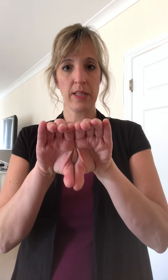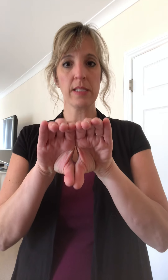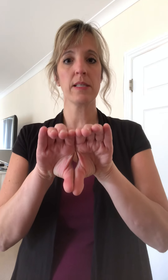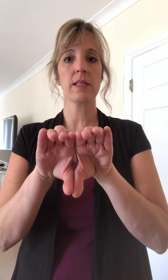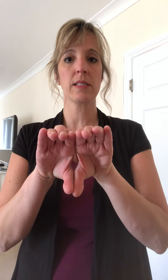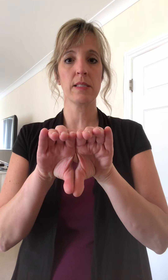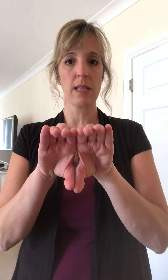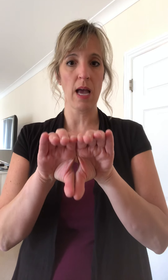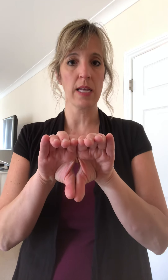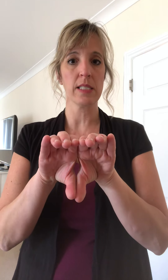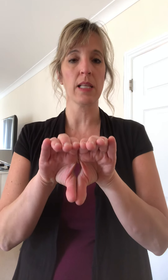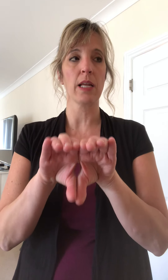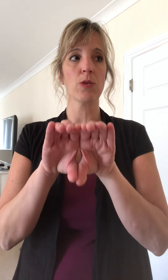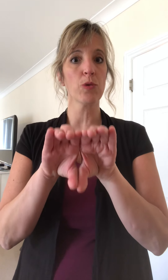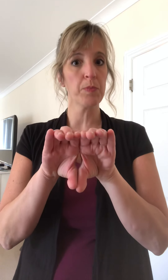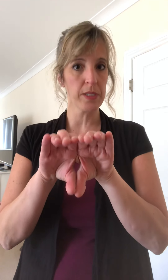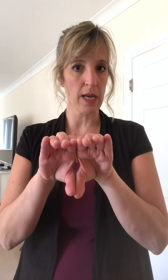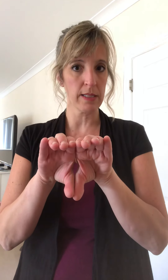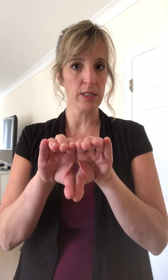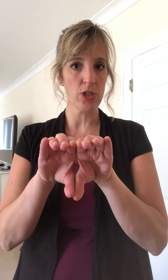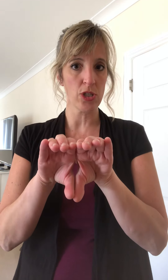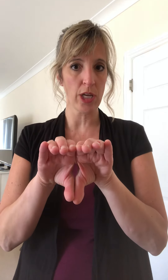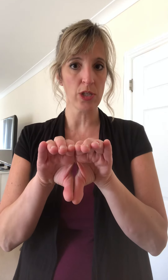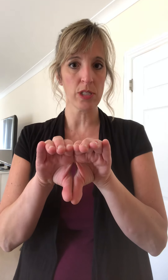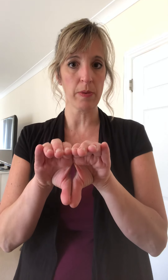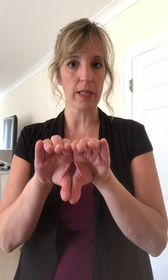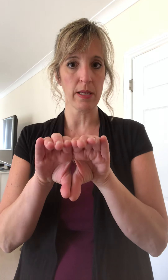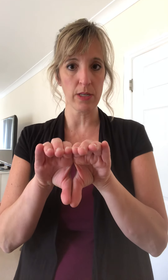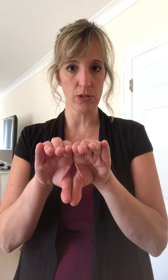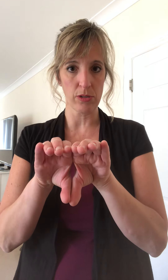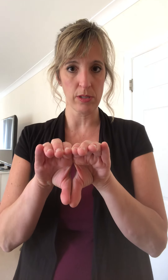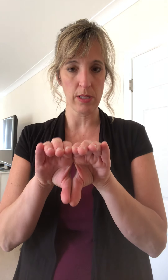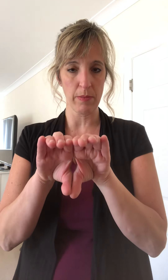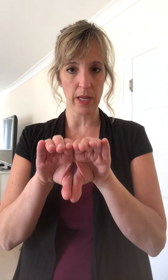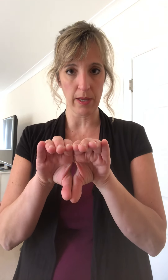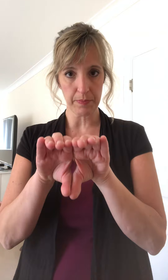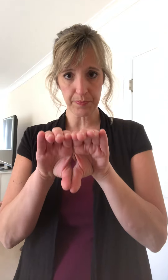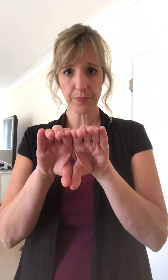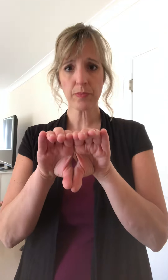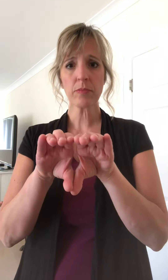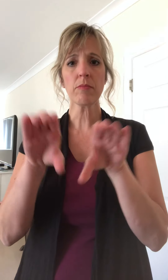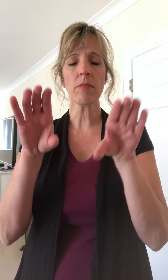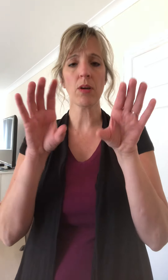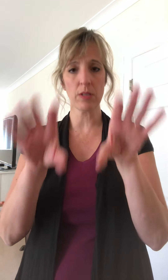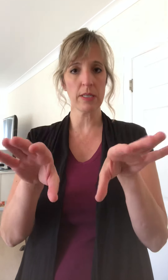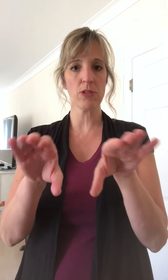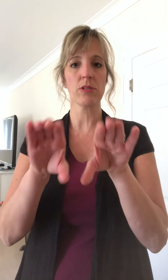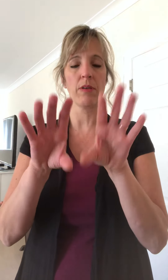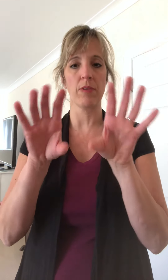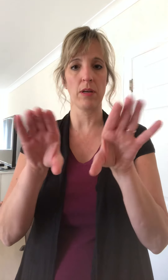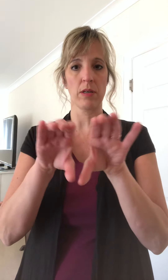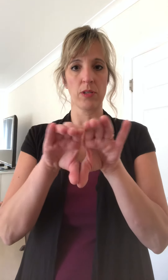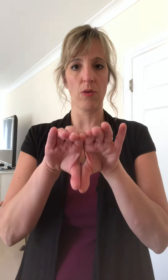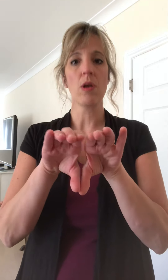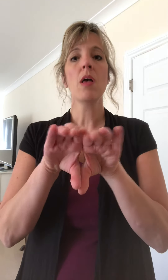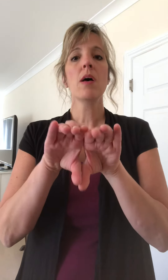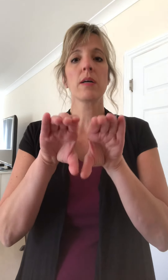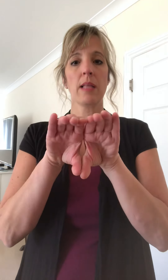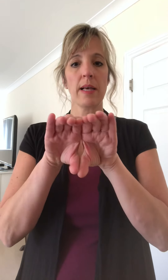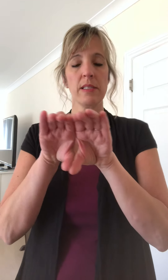This sign is a lot of group signs. It just changes by the initials in the beginning, or the initials of it. So class is